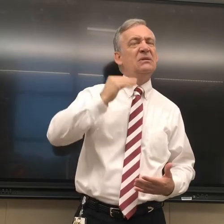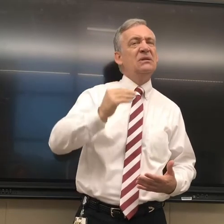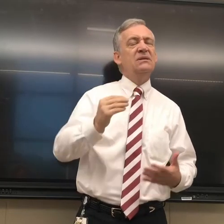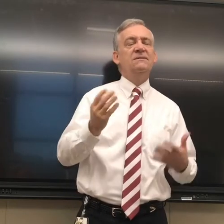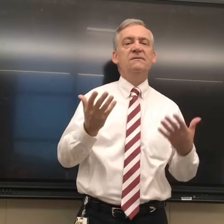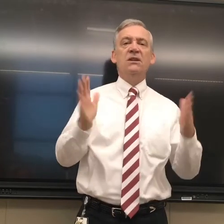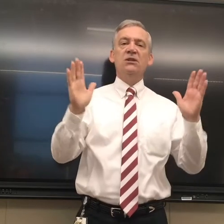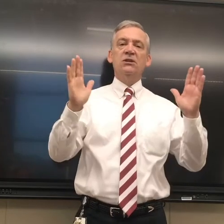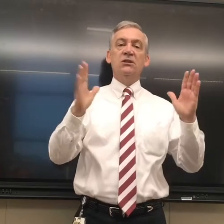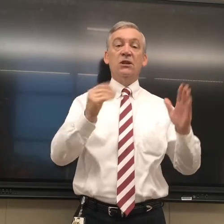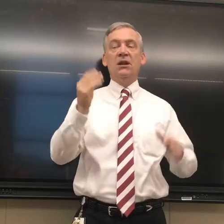beginning.